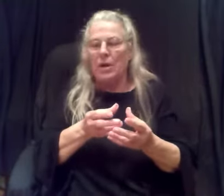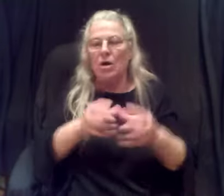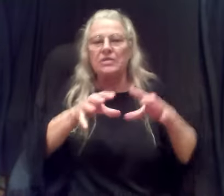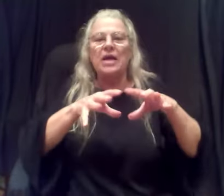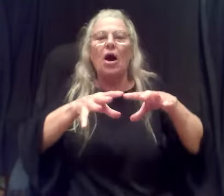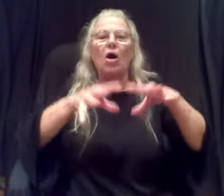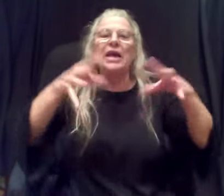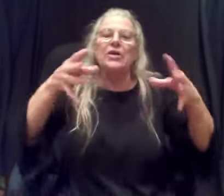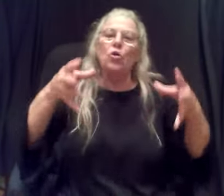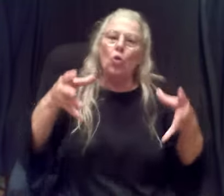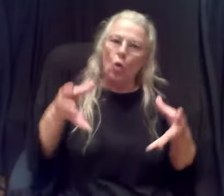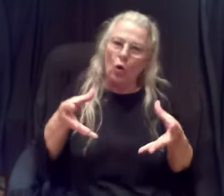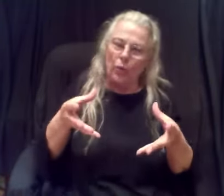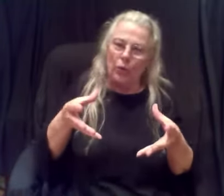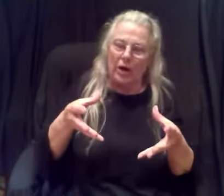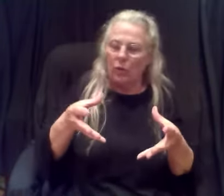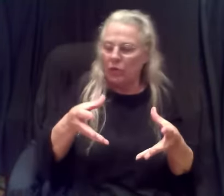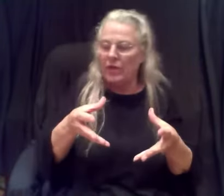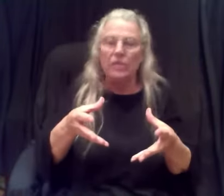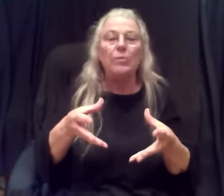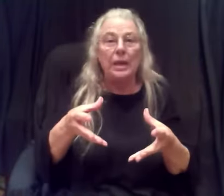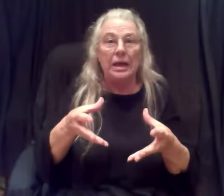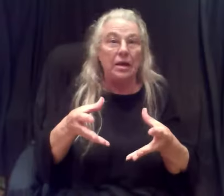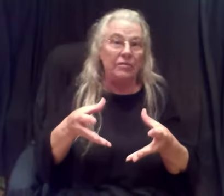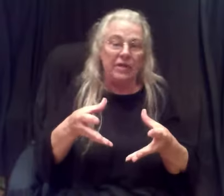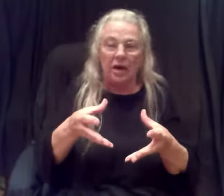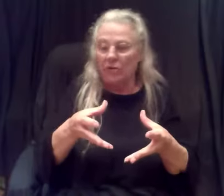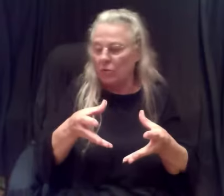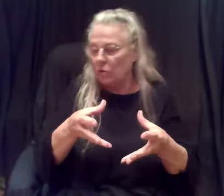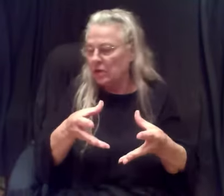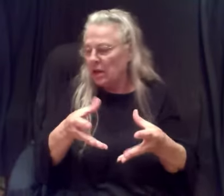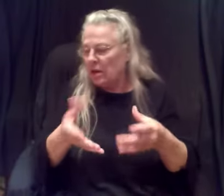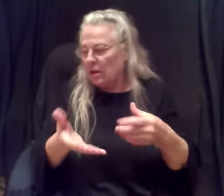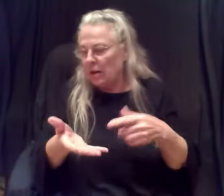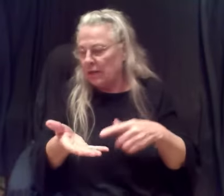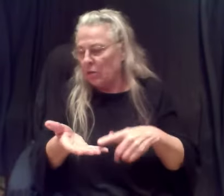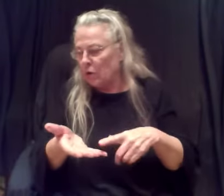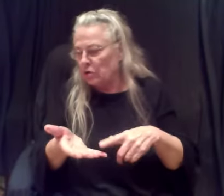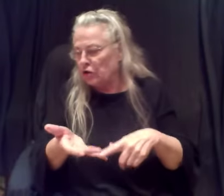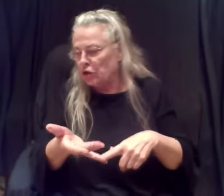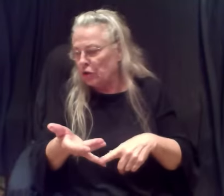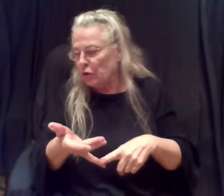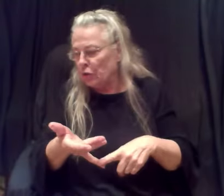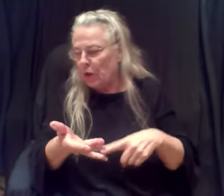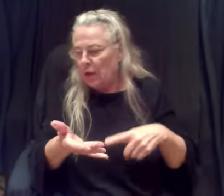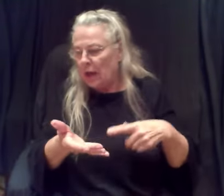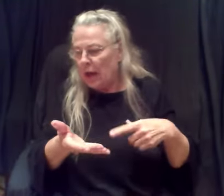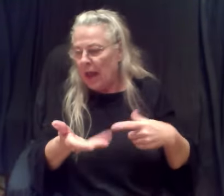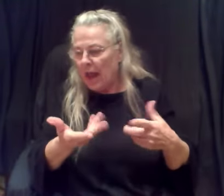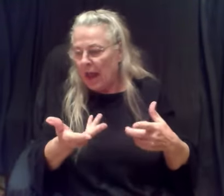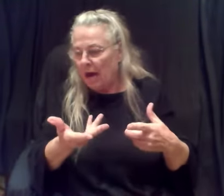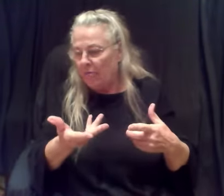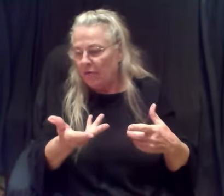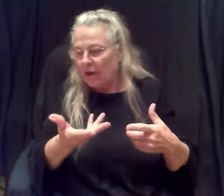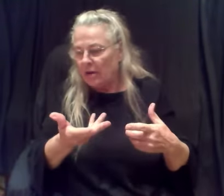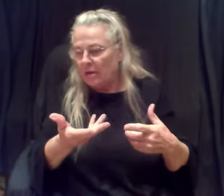they are incorporated within the meaning of the other words, like the word to, have,